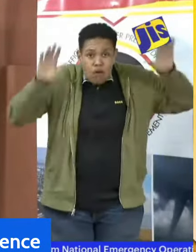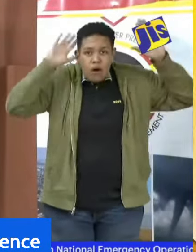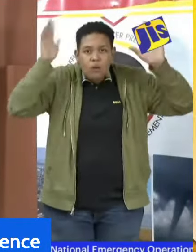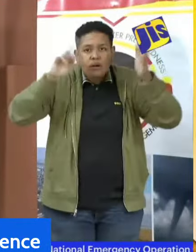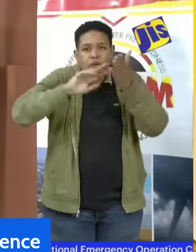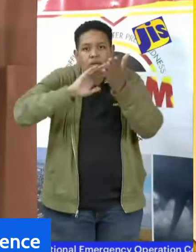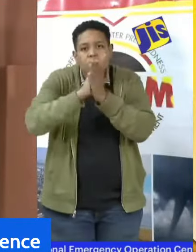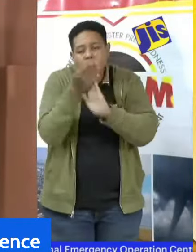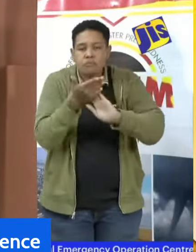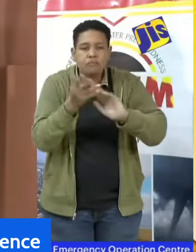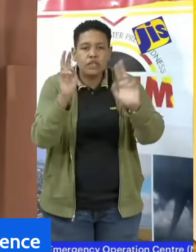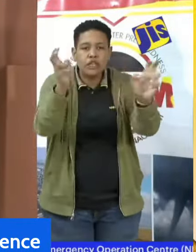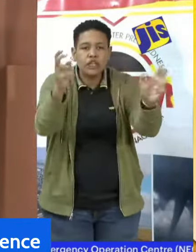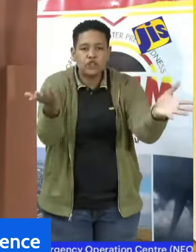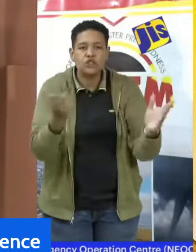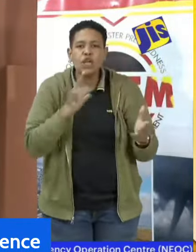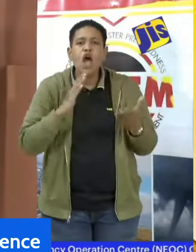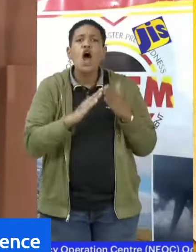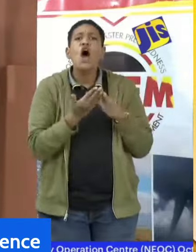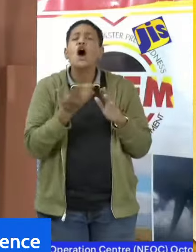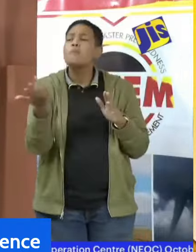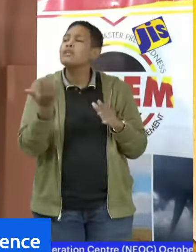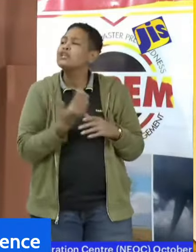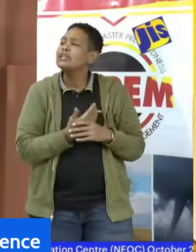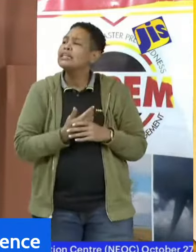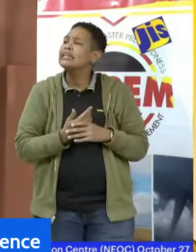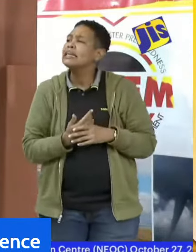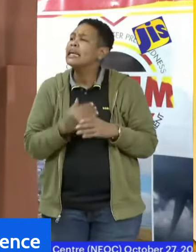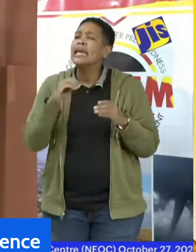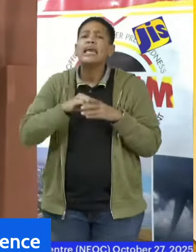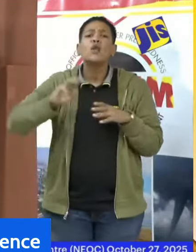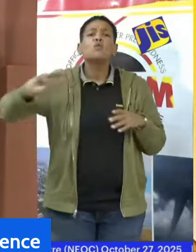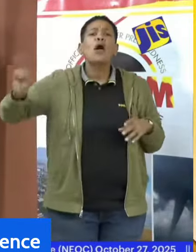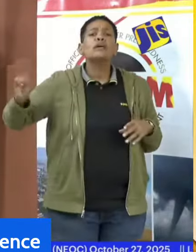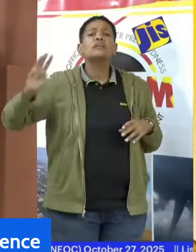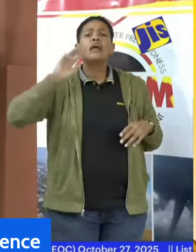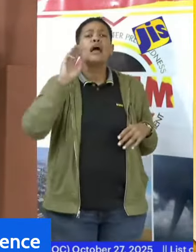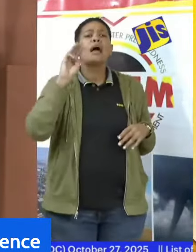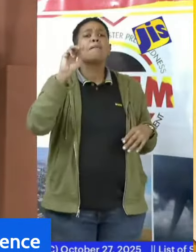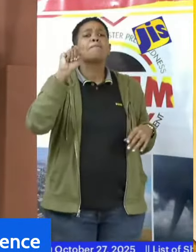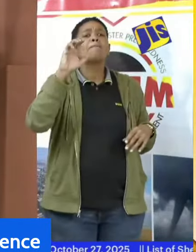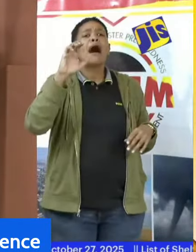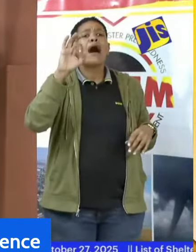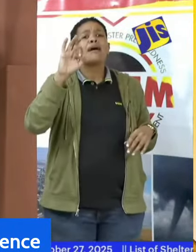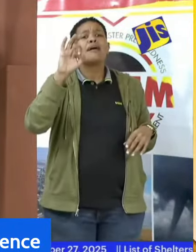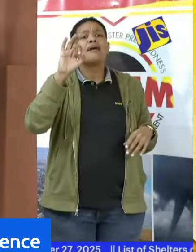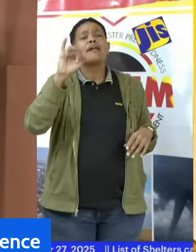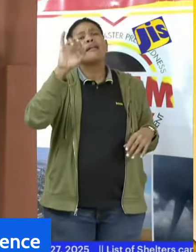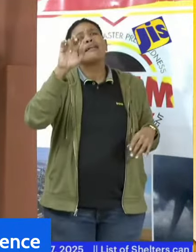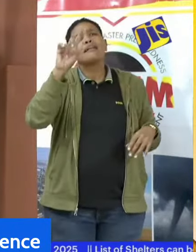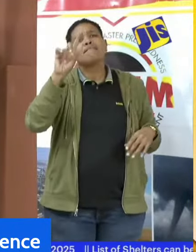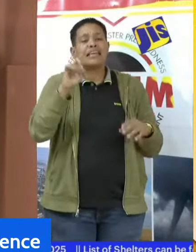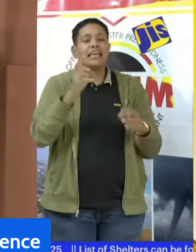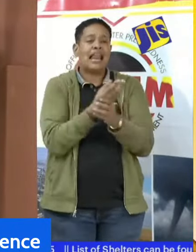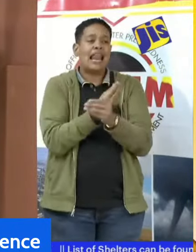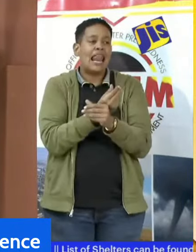issue. There's a community in Westmoreland, McNeil